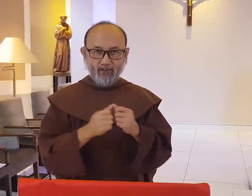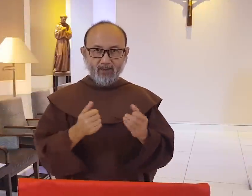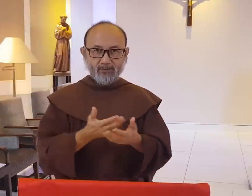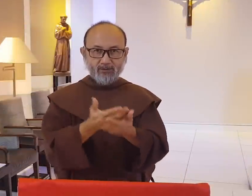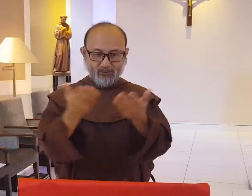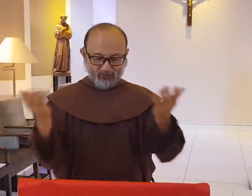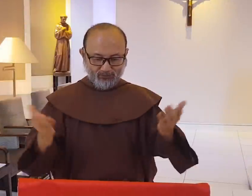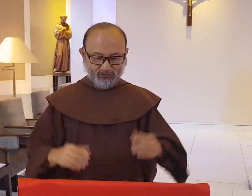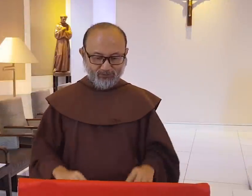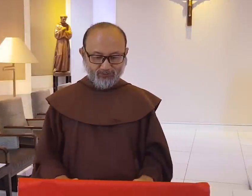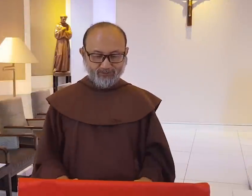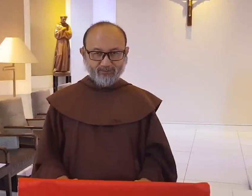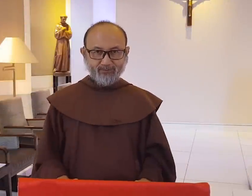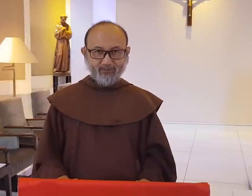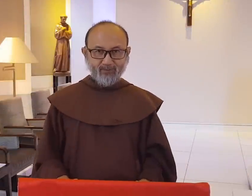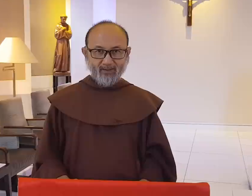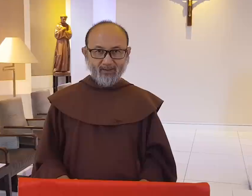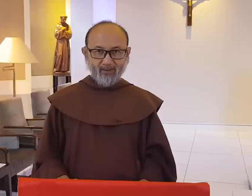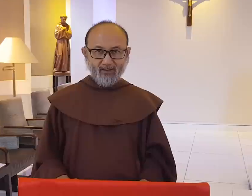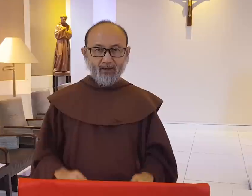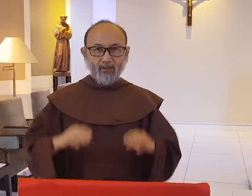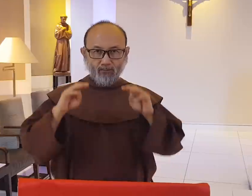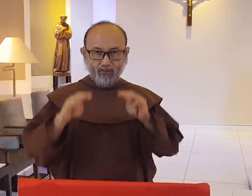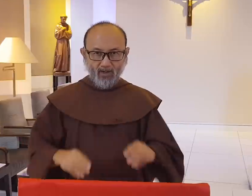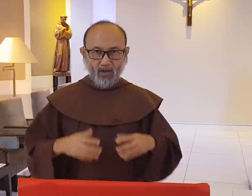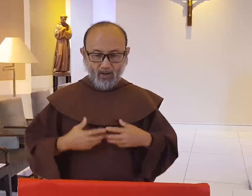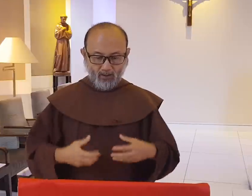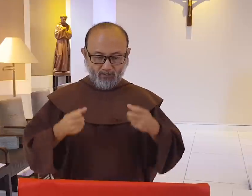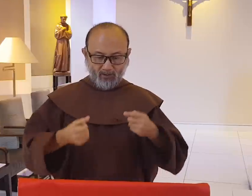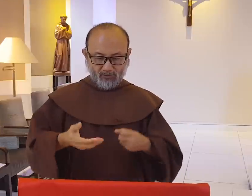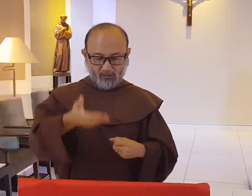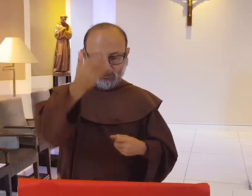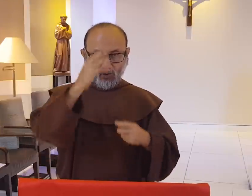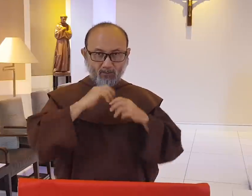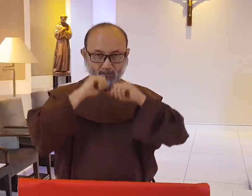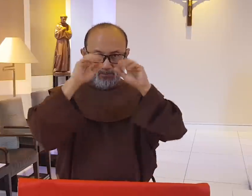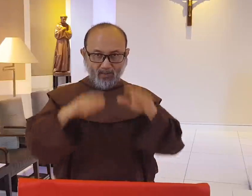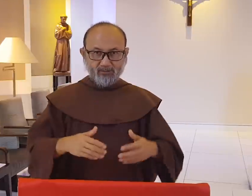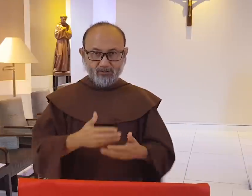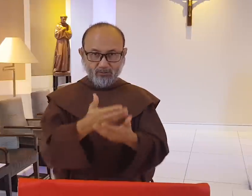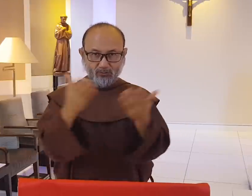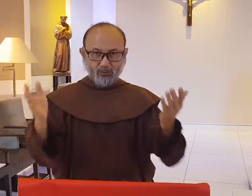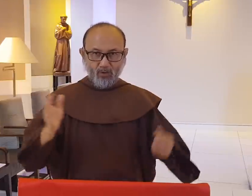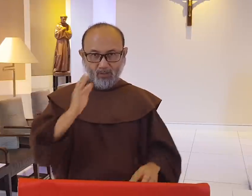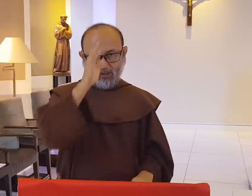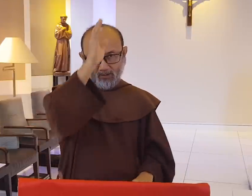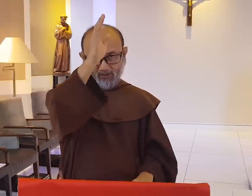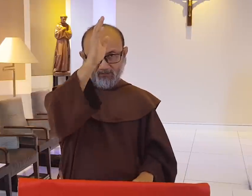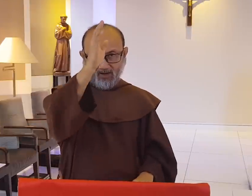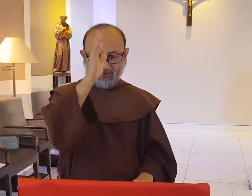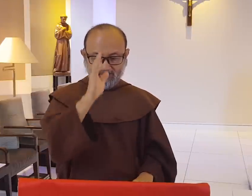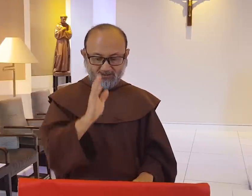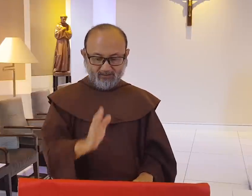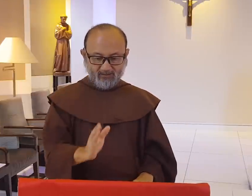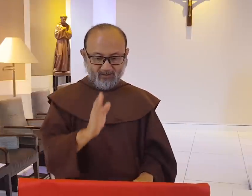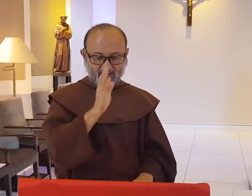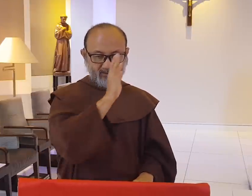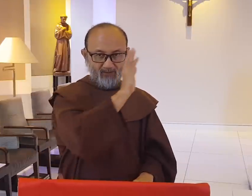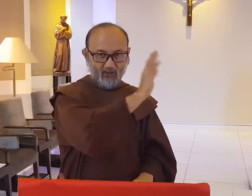you. And may Almighty God bless you, the Father, and the Son,